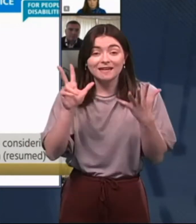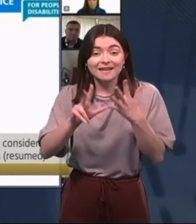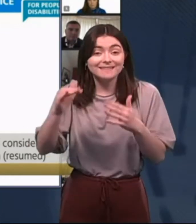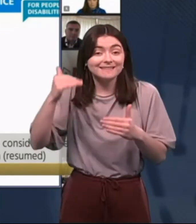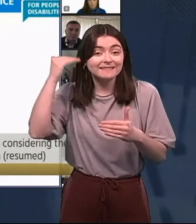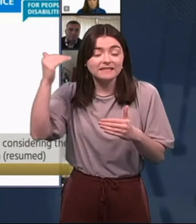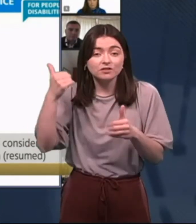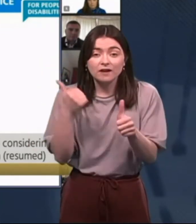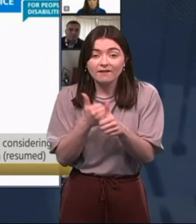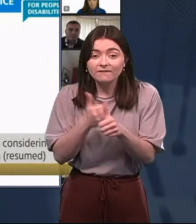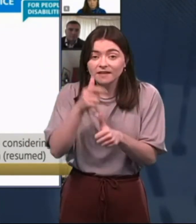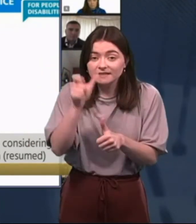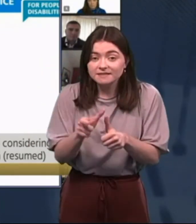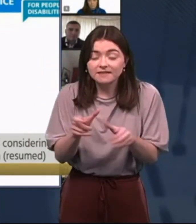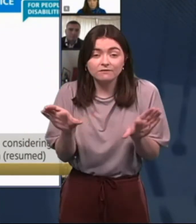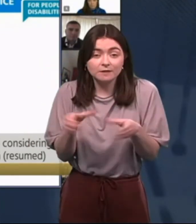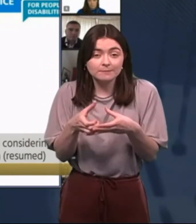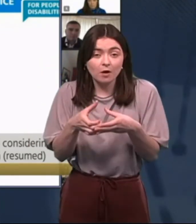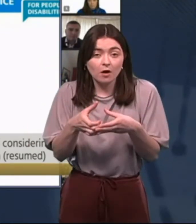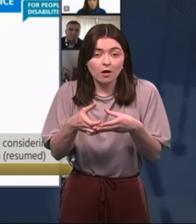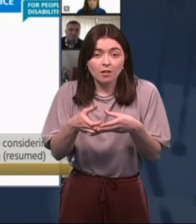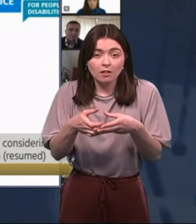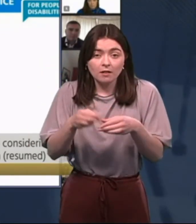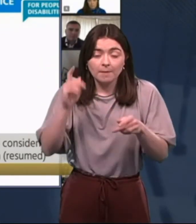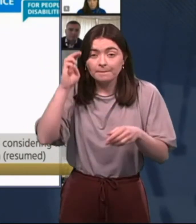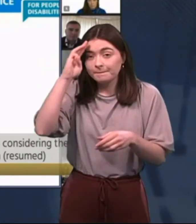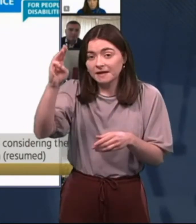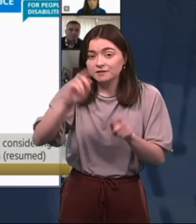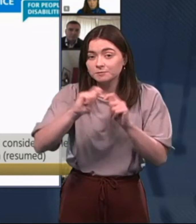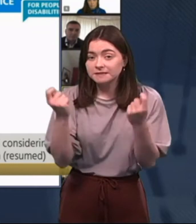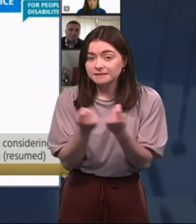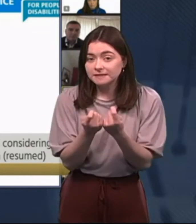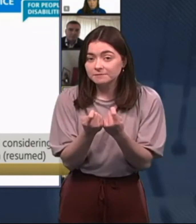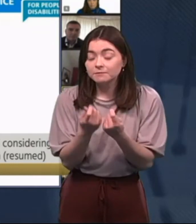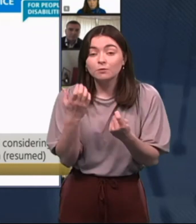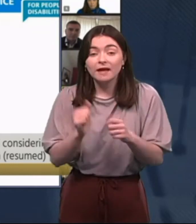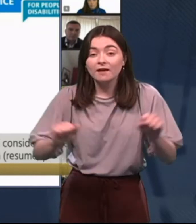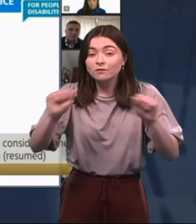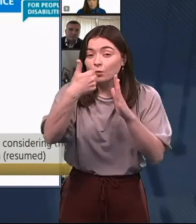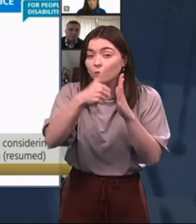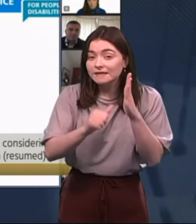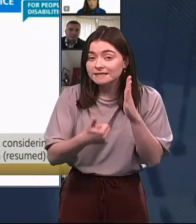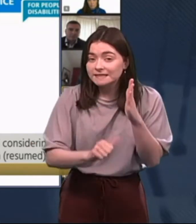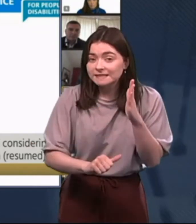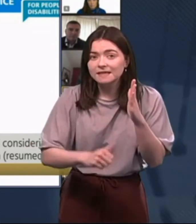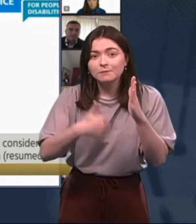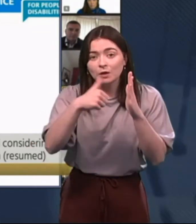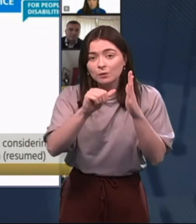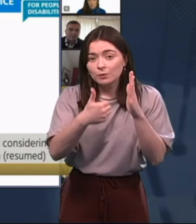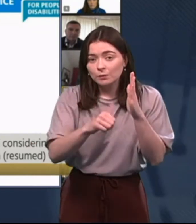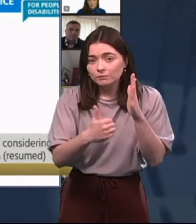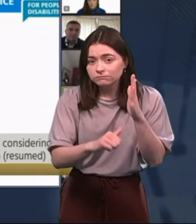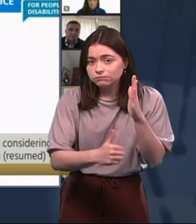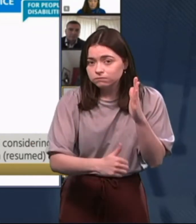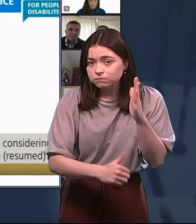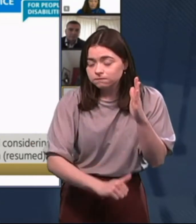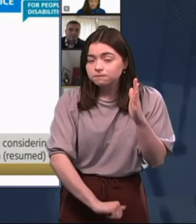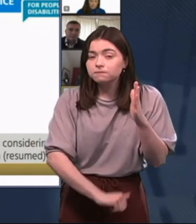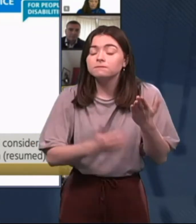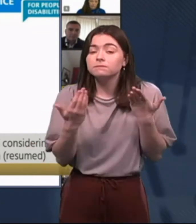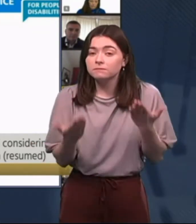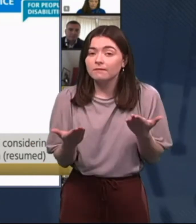very small management and support team around that. We do have waiting lists, and they've been growing, and